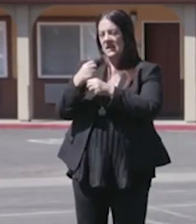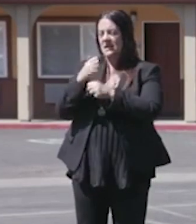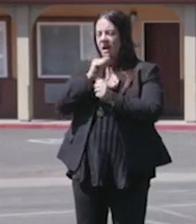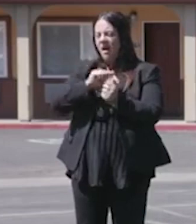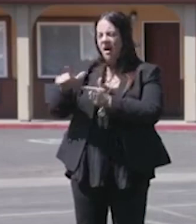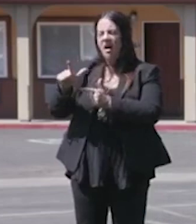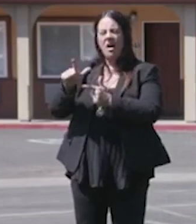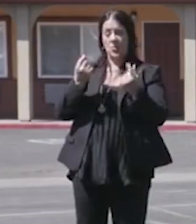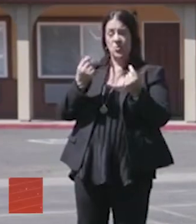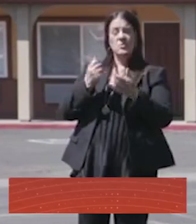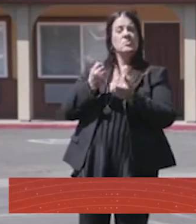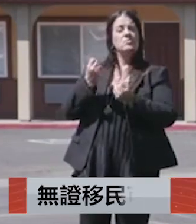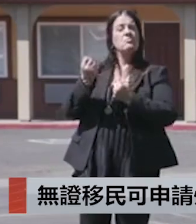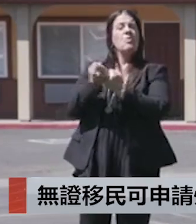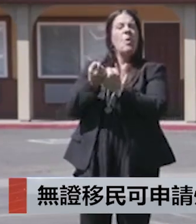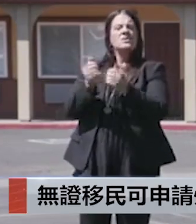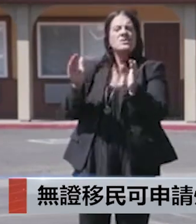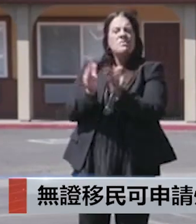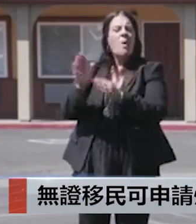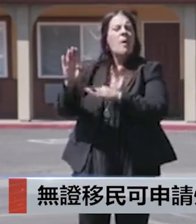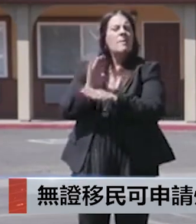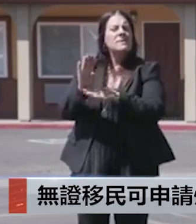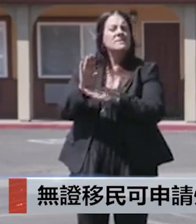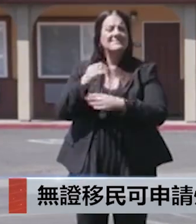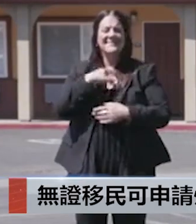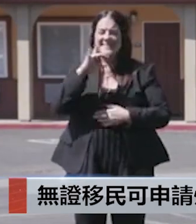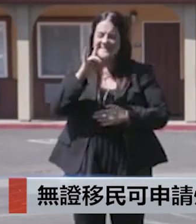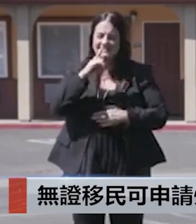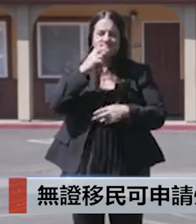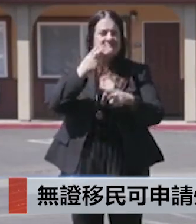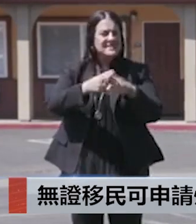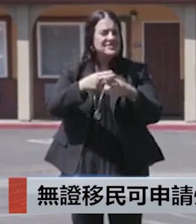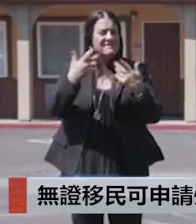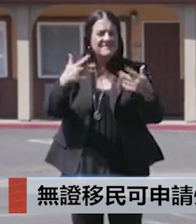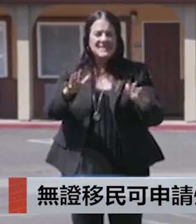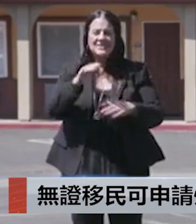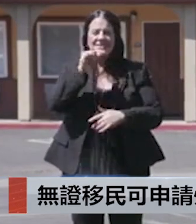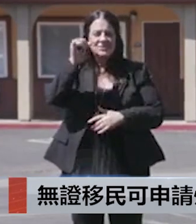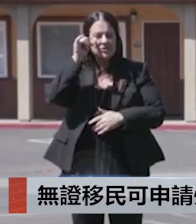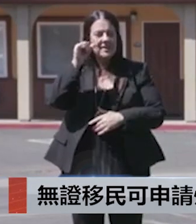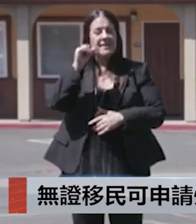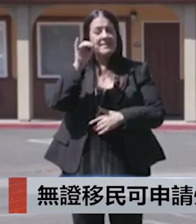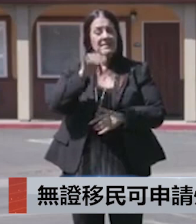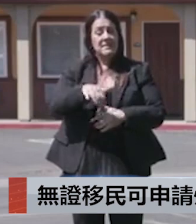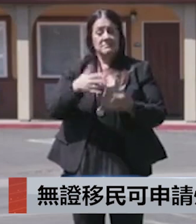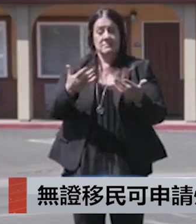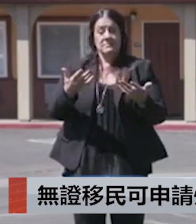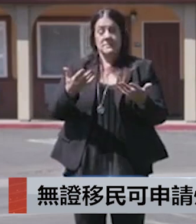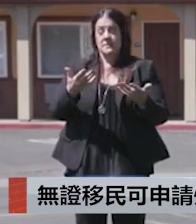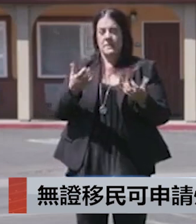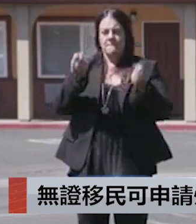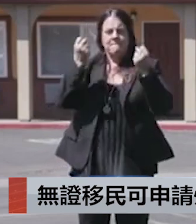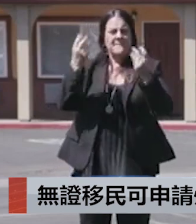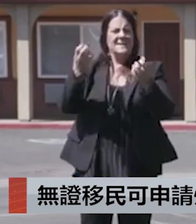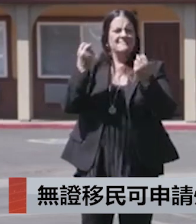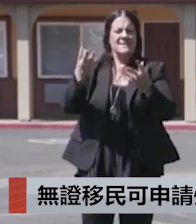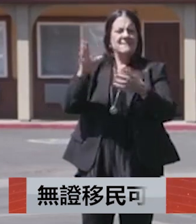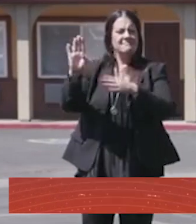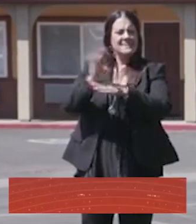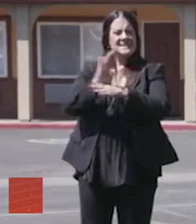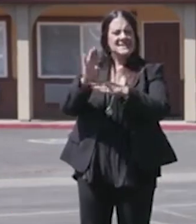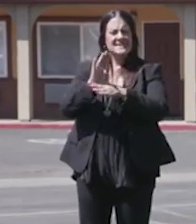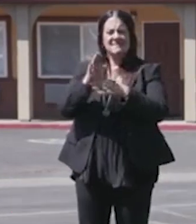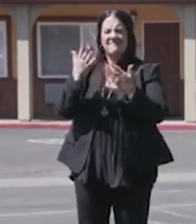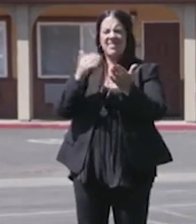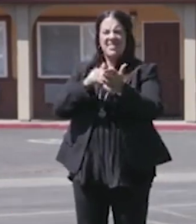working. We're going to get them fixed. I very specifically mentioned in my remarks yesterday that there are many businesses, tens